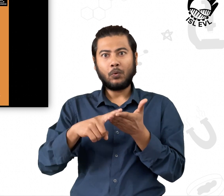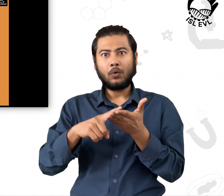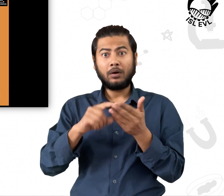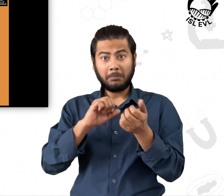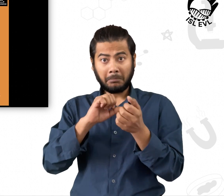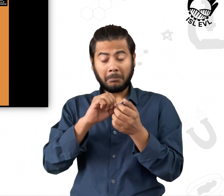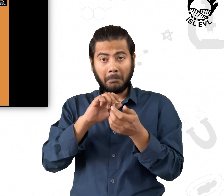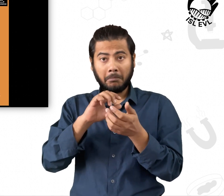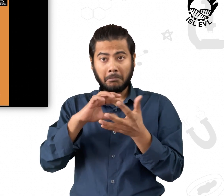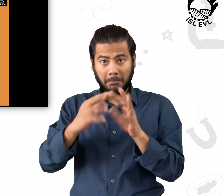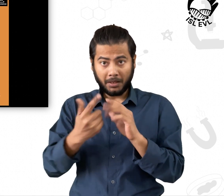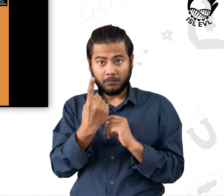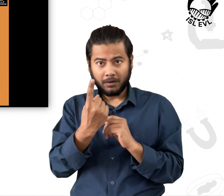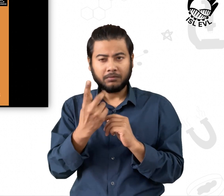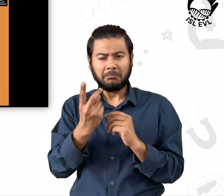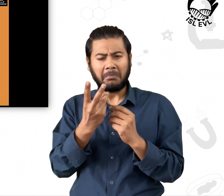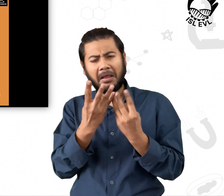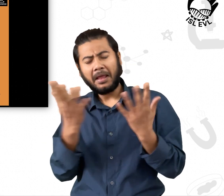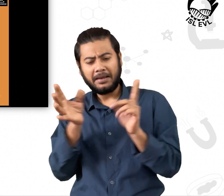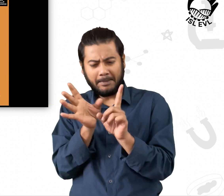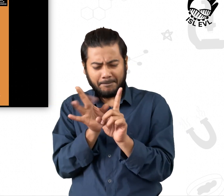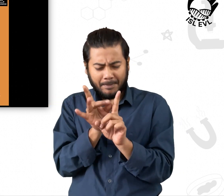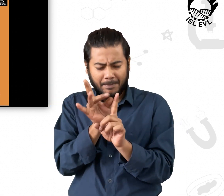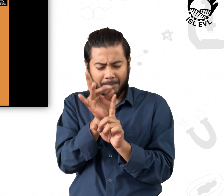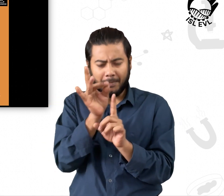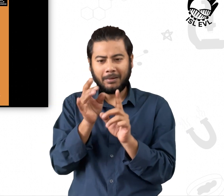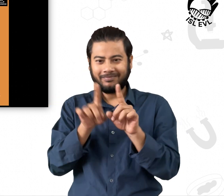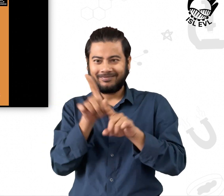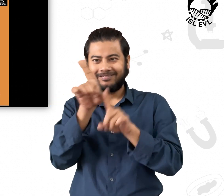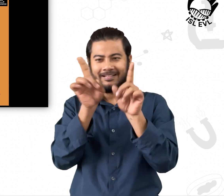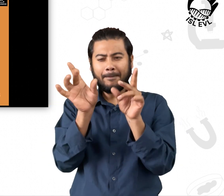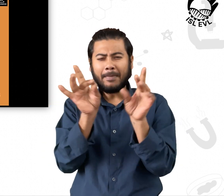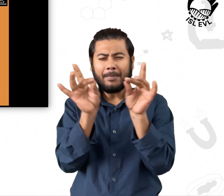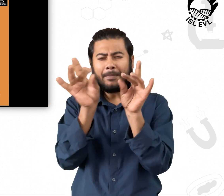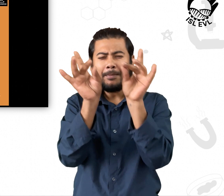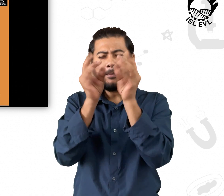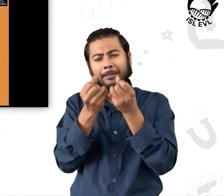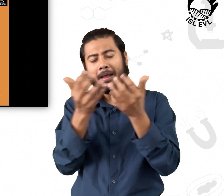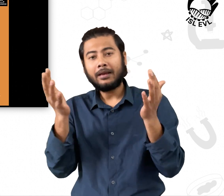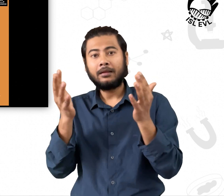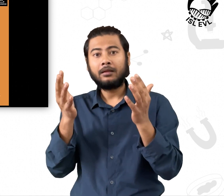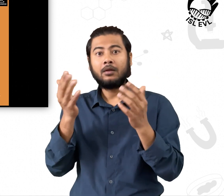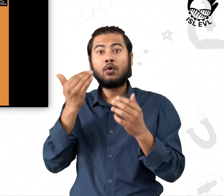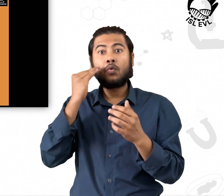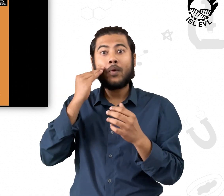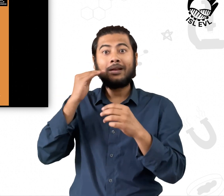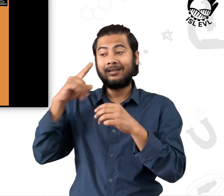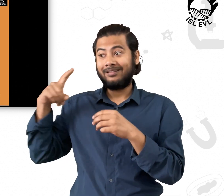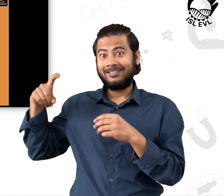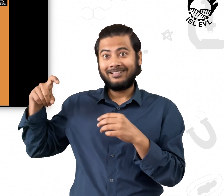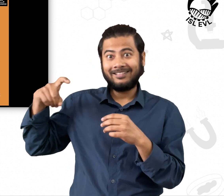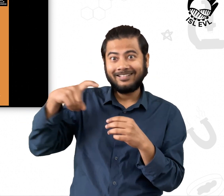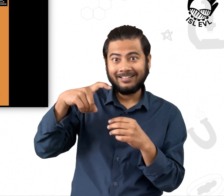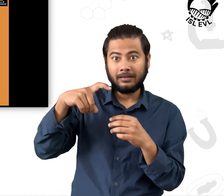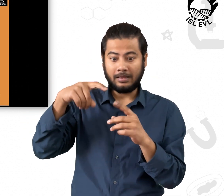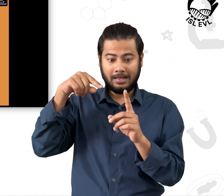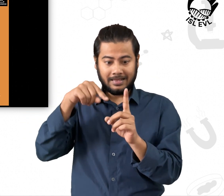spores in large numbers. So while springtails are eating these spores, some latch onto the surface